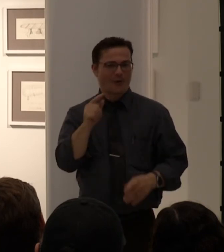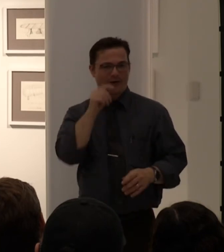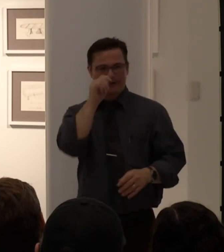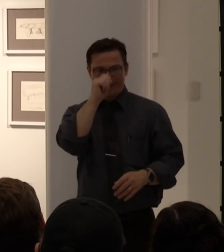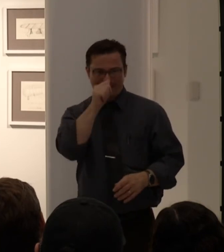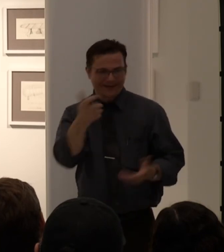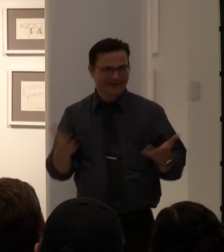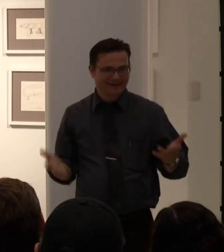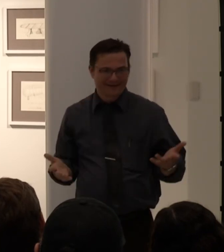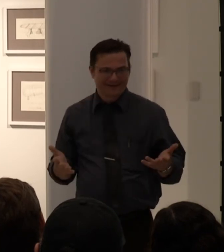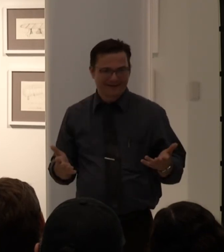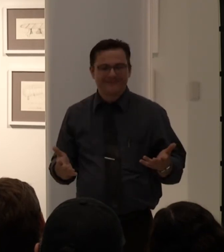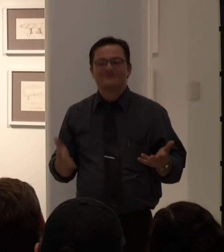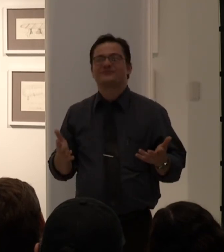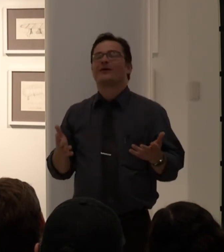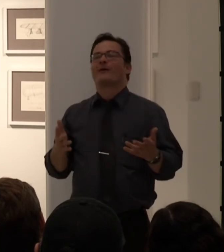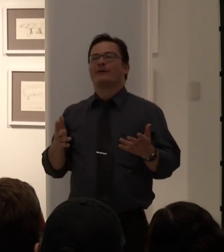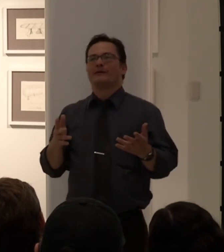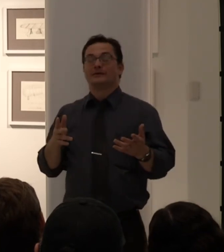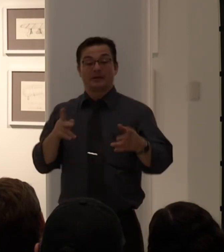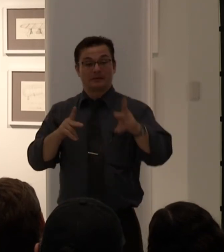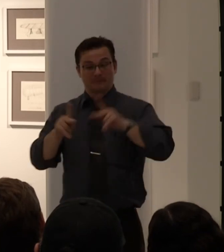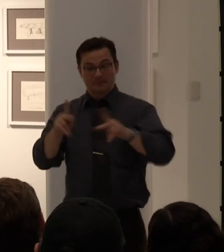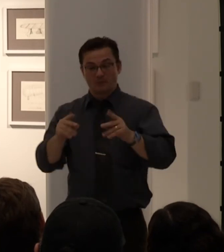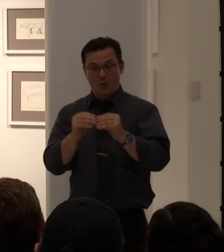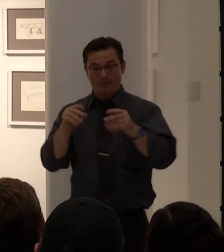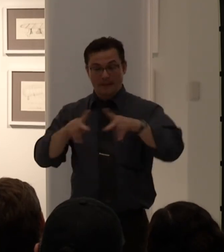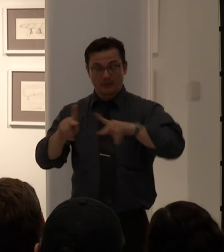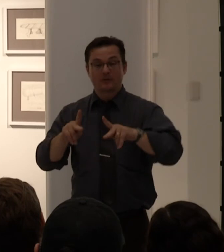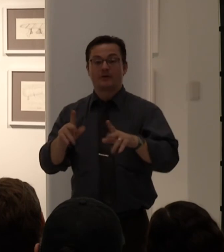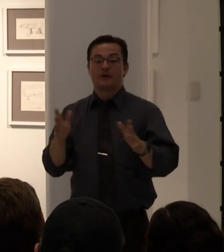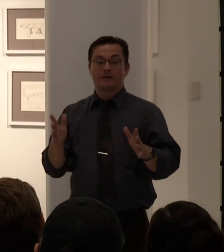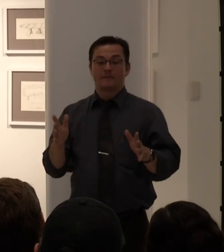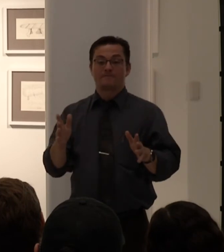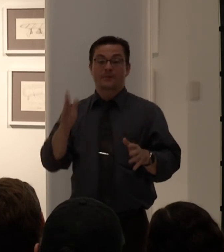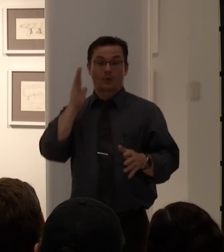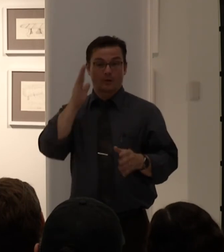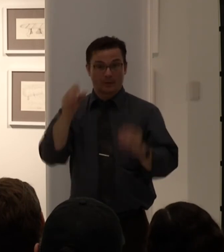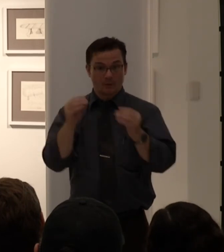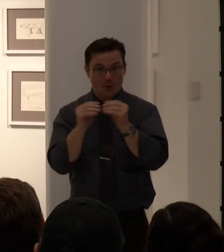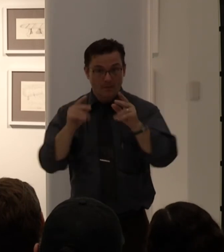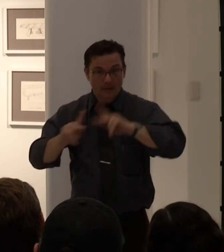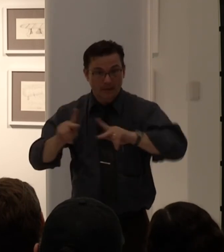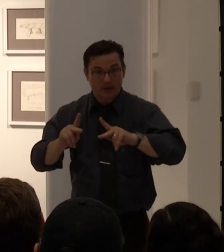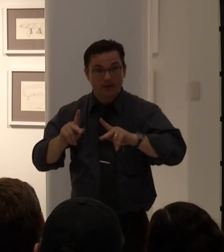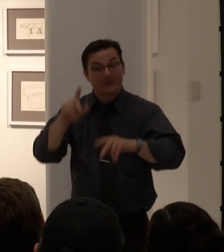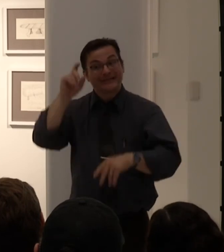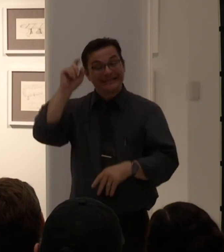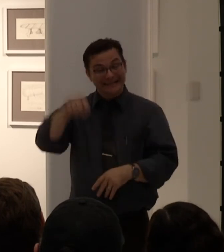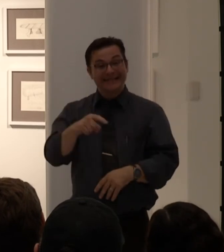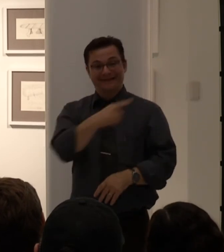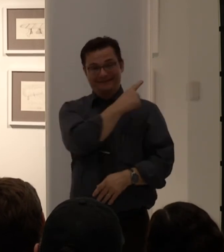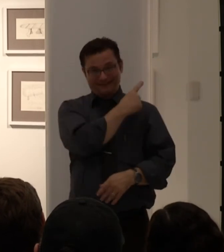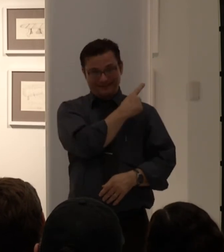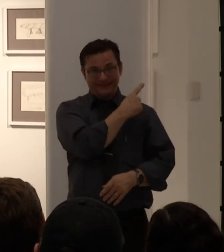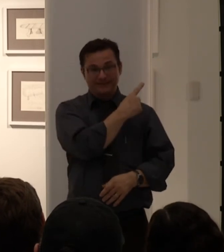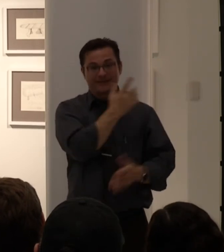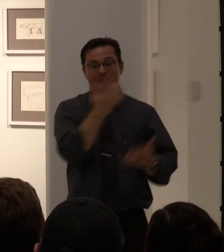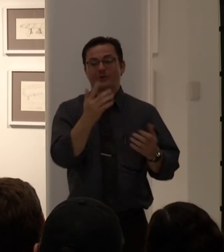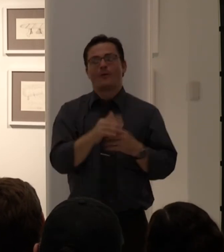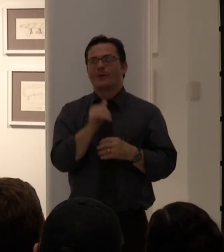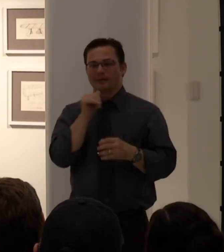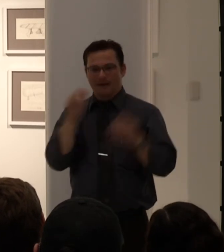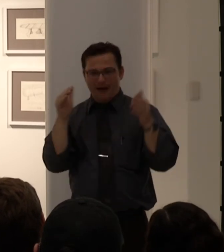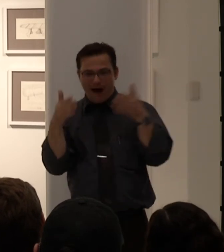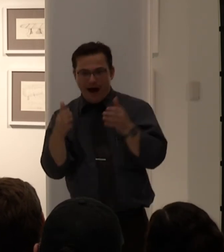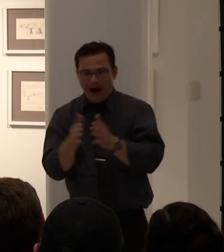as the population increases, matter of fact, there's going to be more people that will be needing this. We don't look